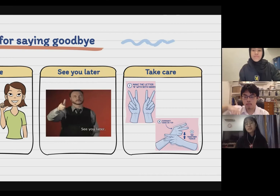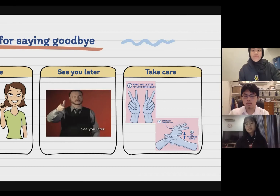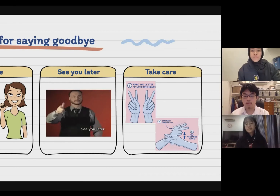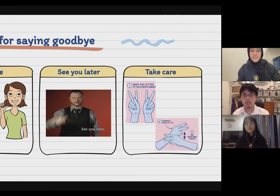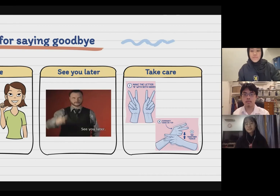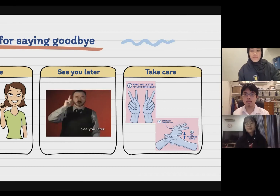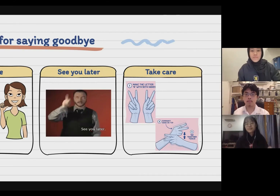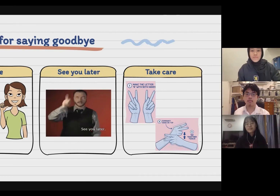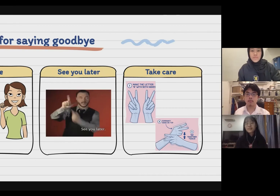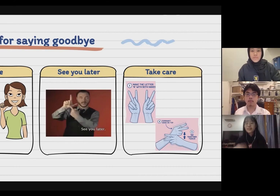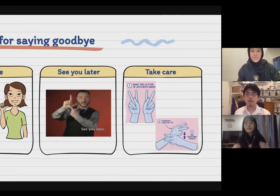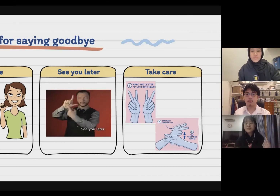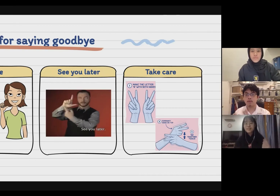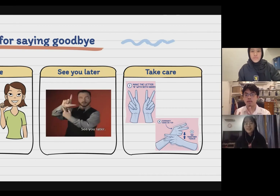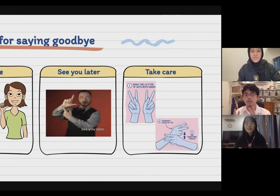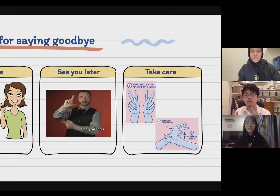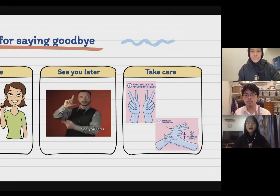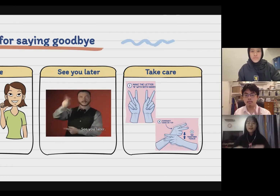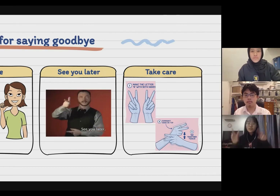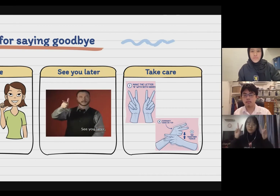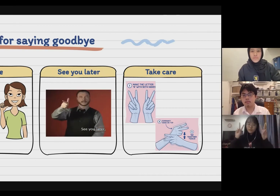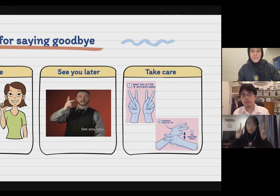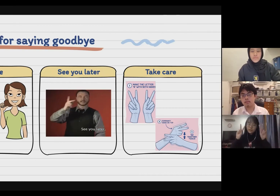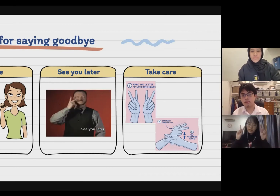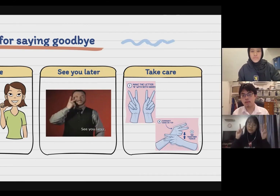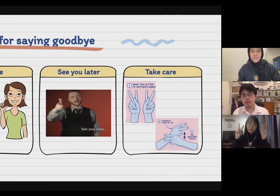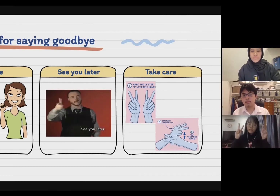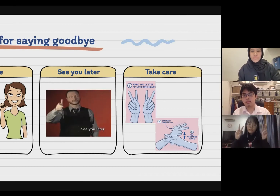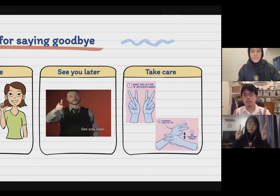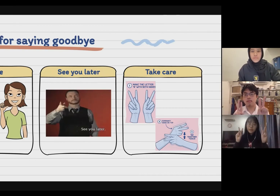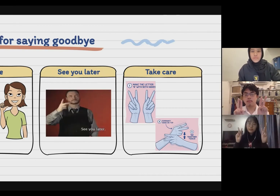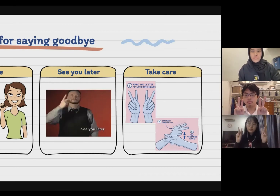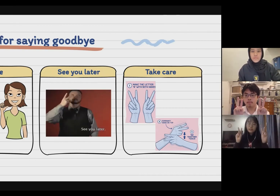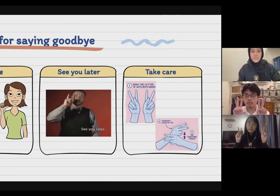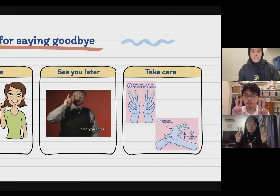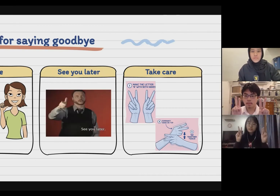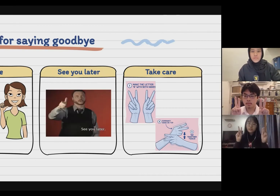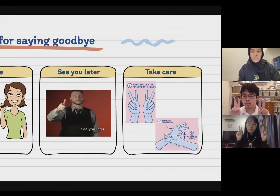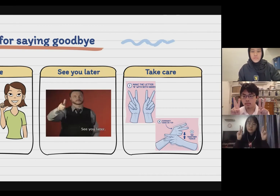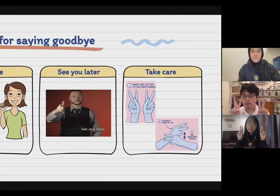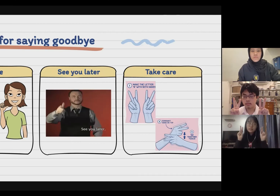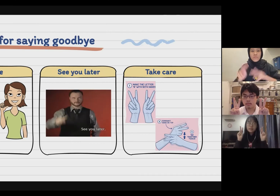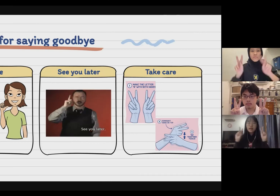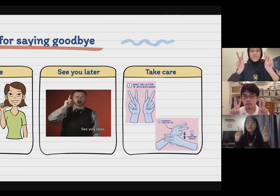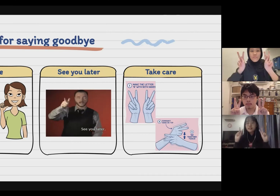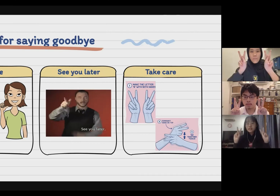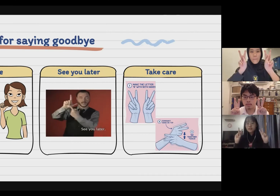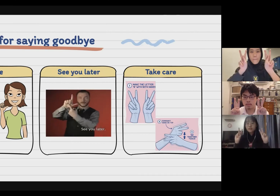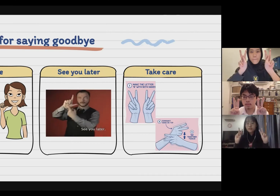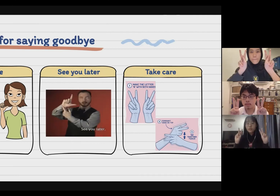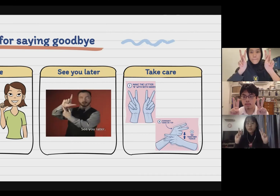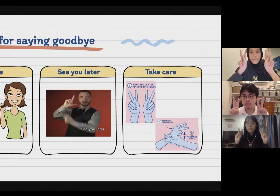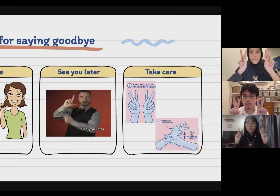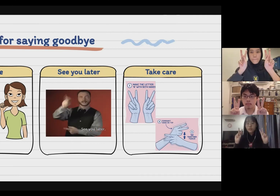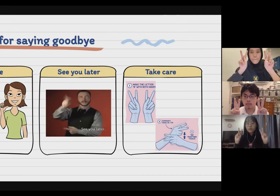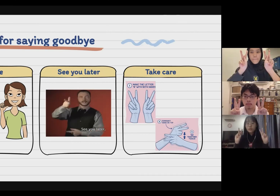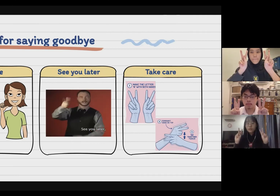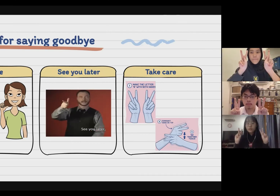is, yeah, take care. You make the hand signal